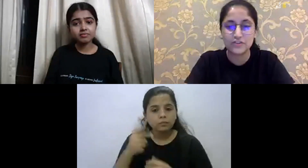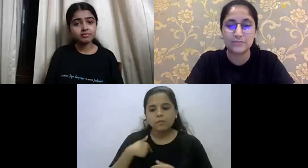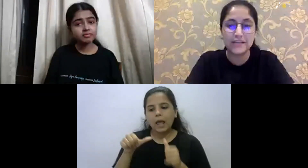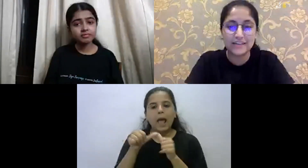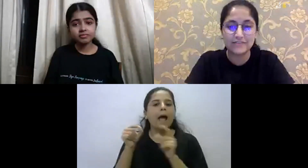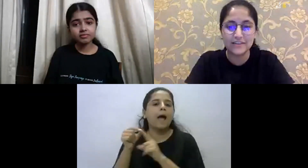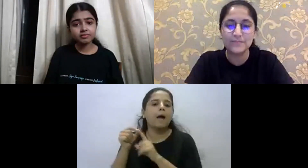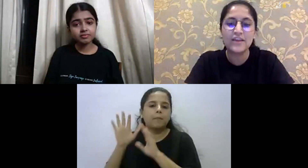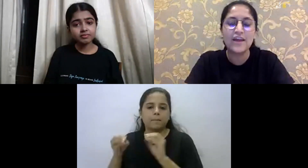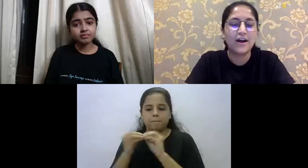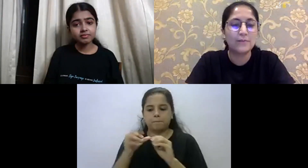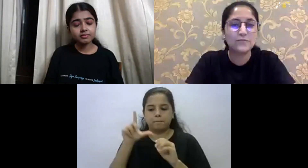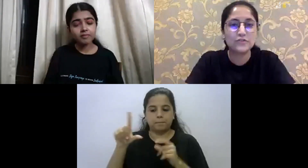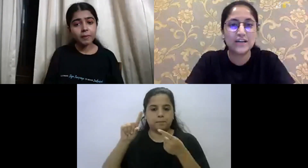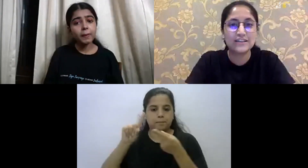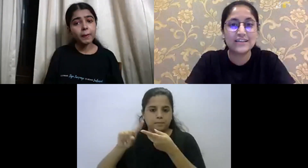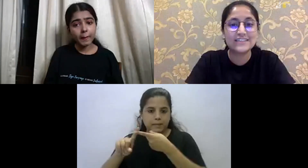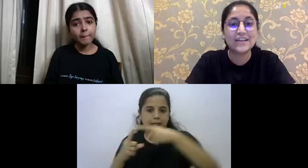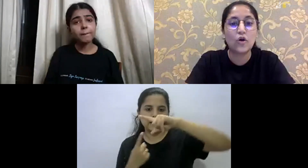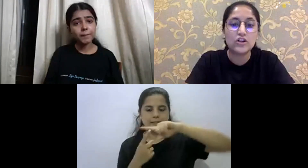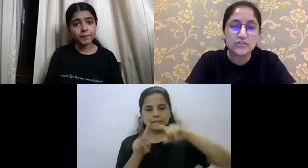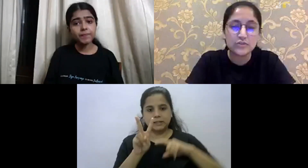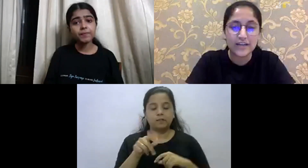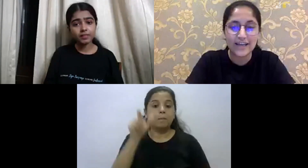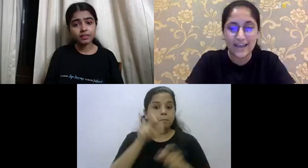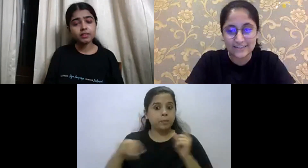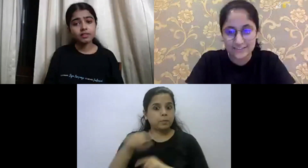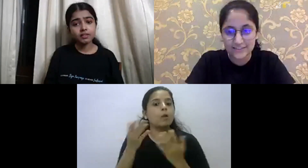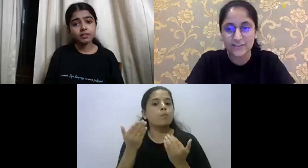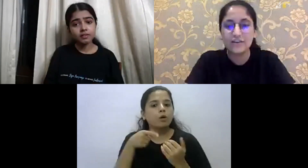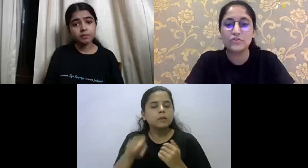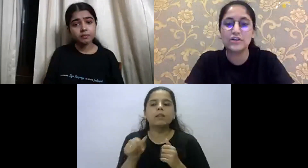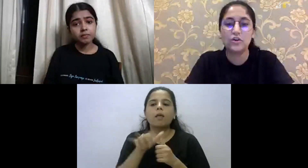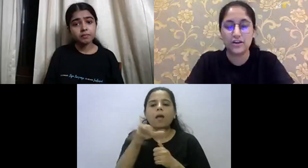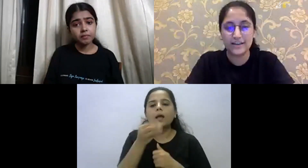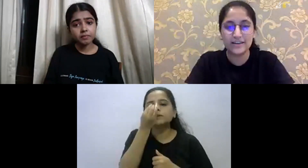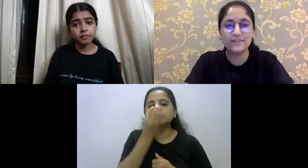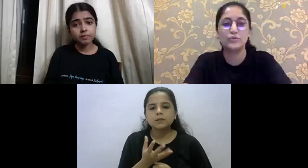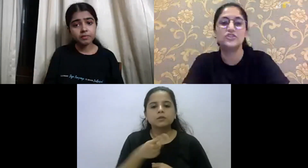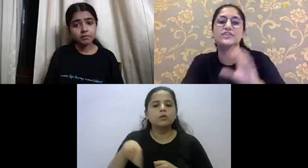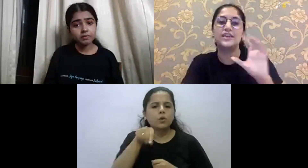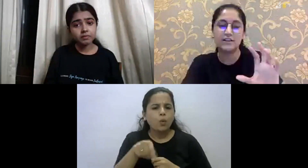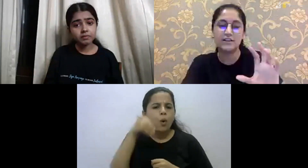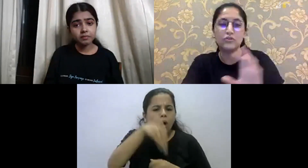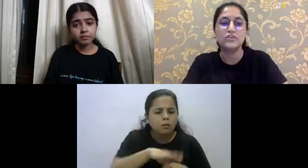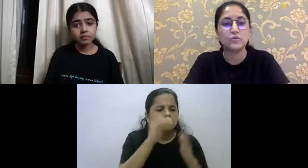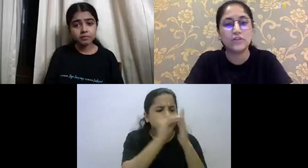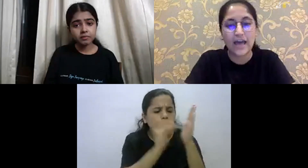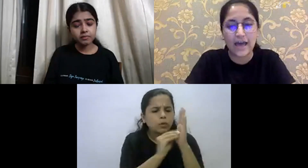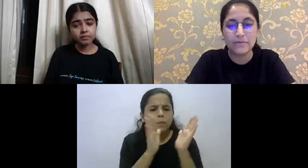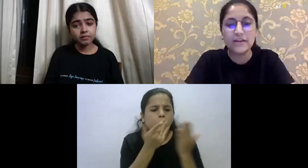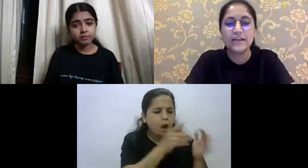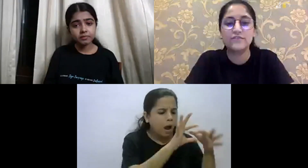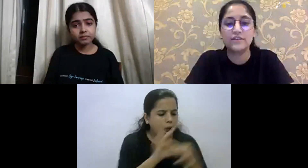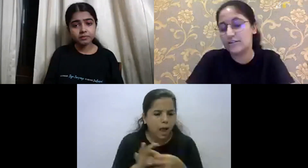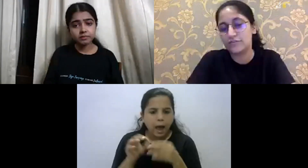which is Blee TV, so that the kids can also get access to the content which is in the book through the